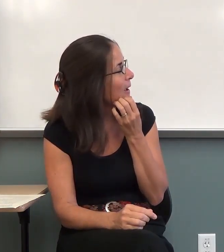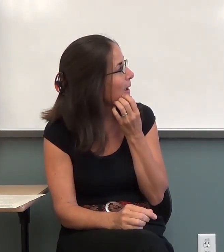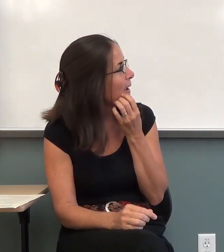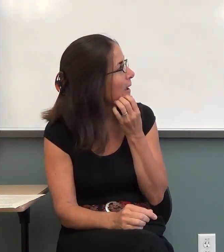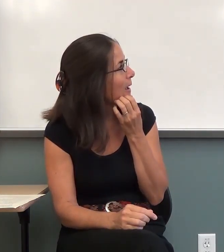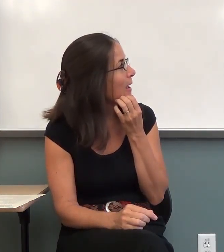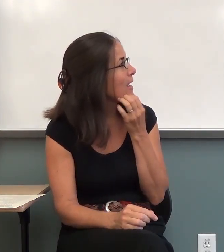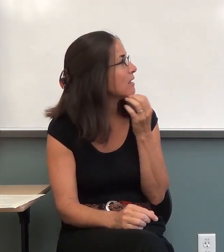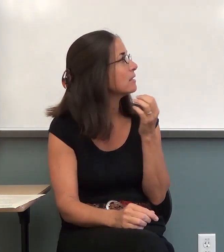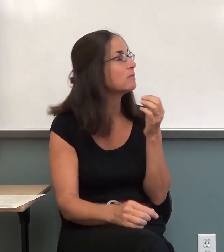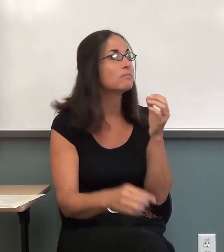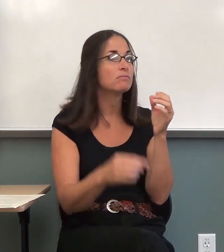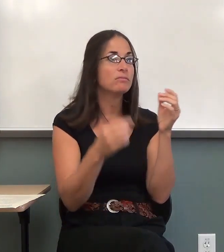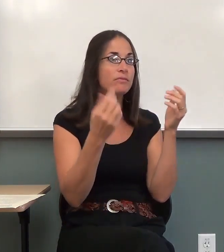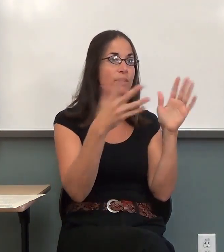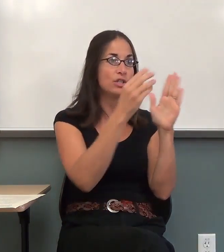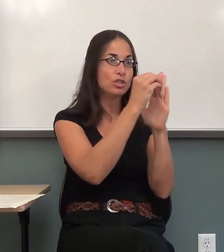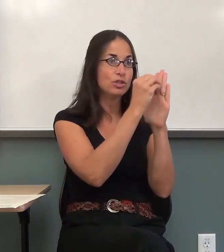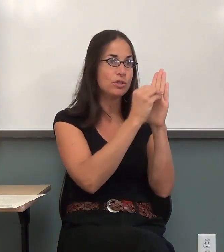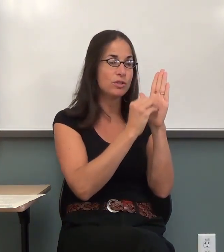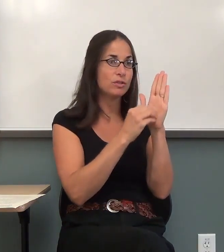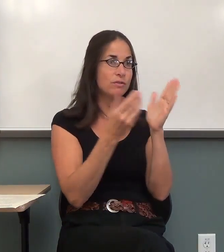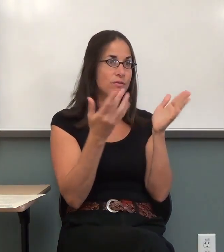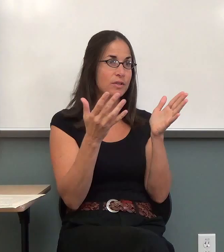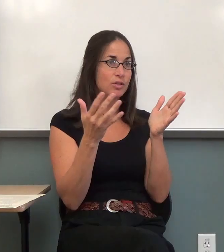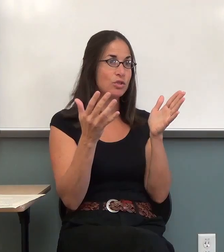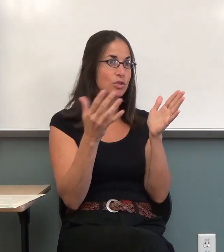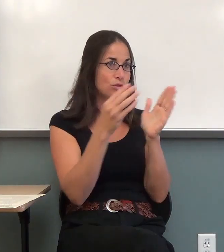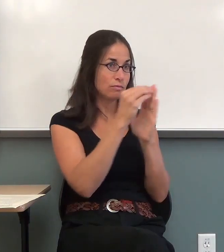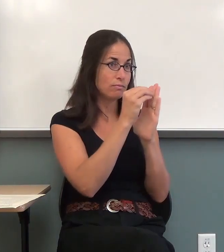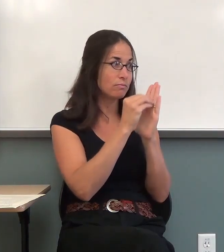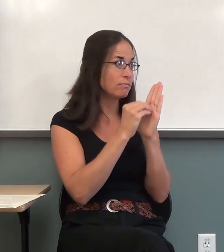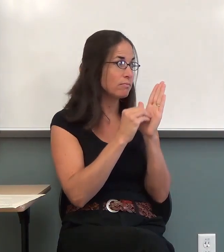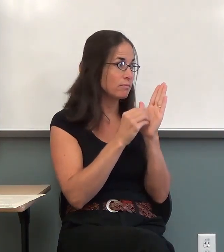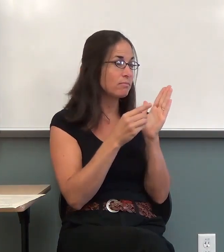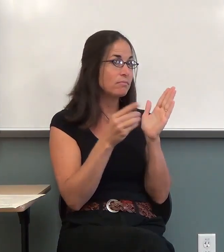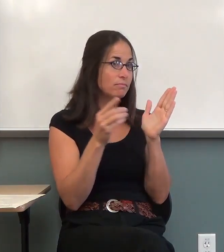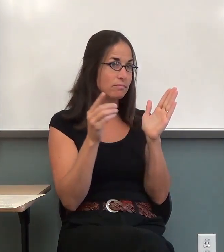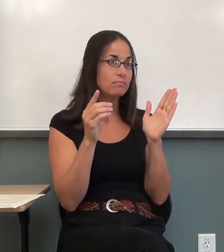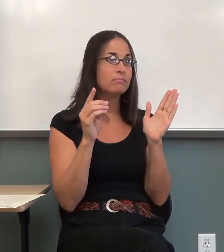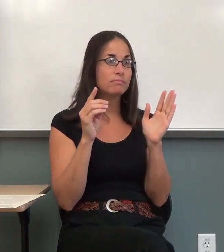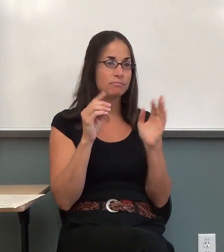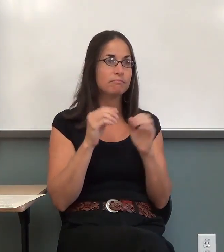Everybody have the top part? Paying attention to this review? It may become useful at the end of the class.